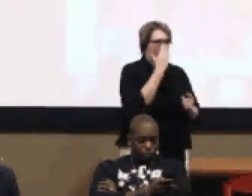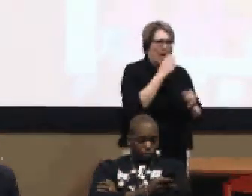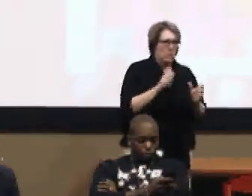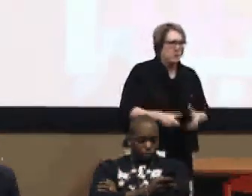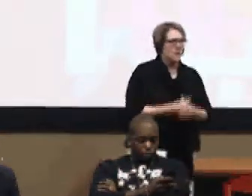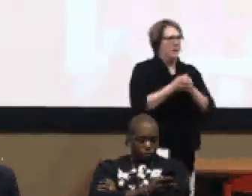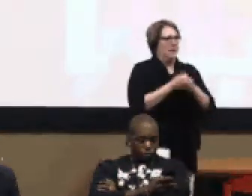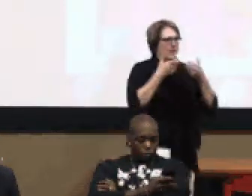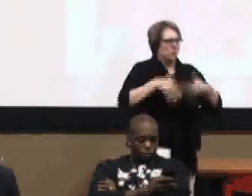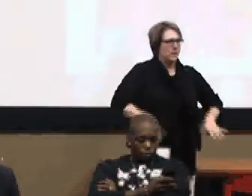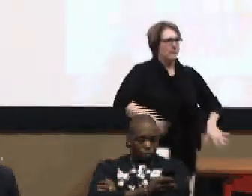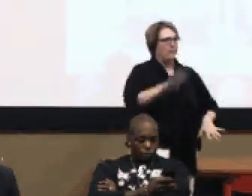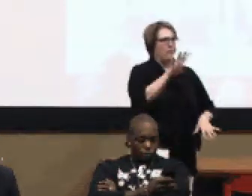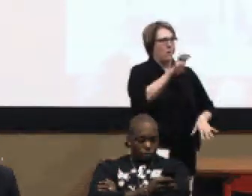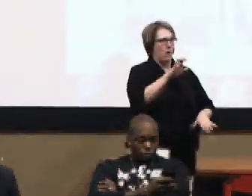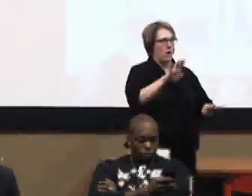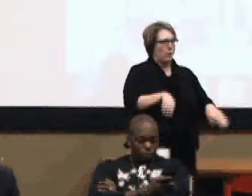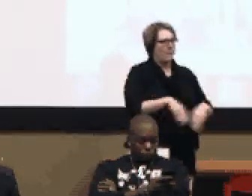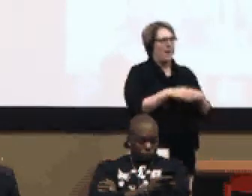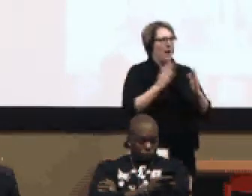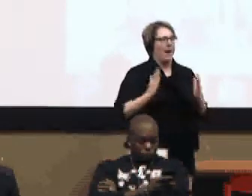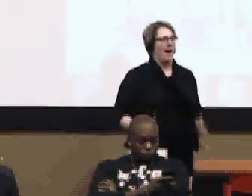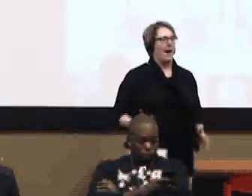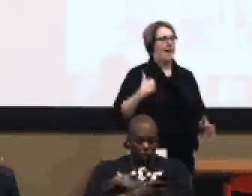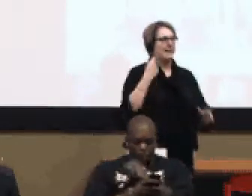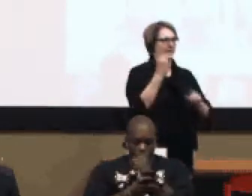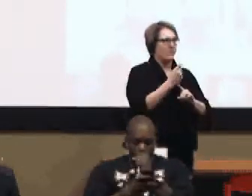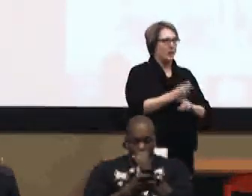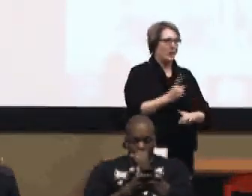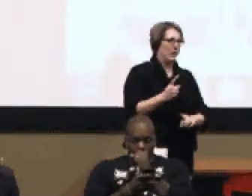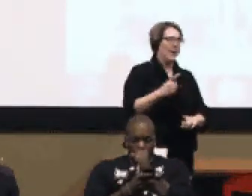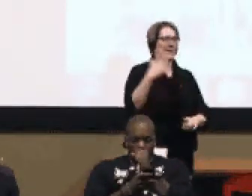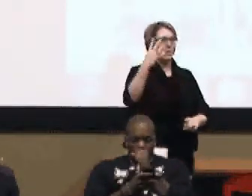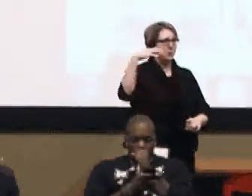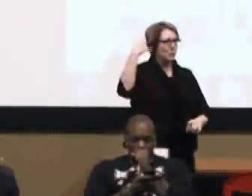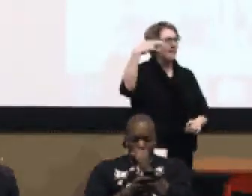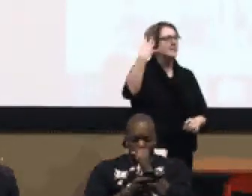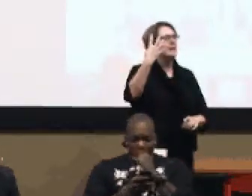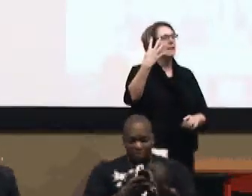for over 400 brides every year at our peak, and that was insane.